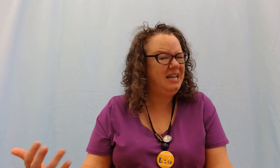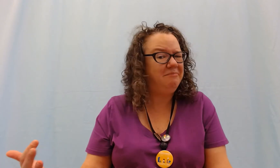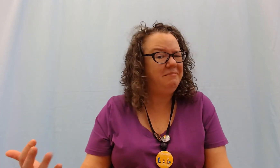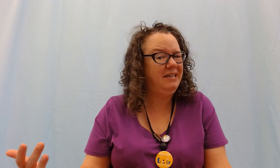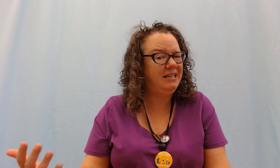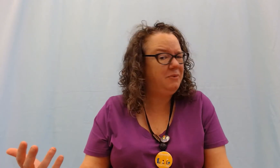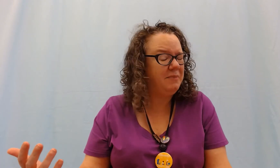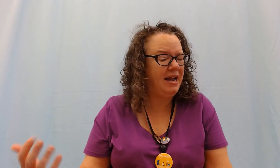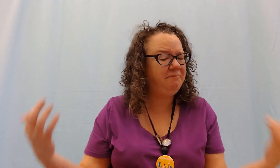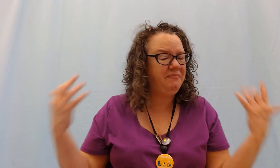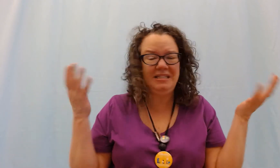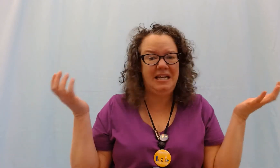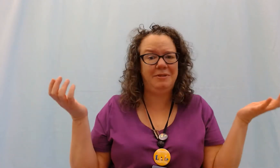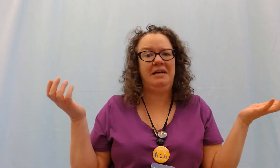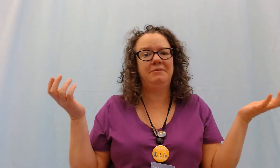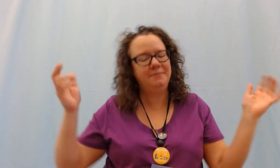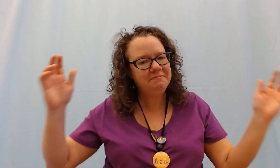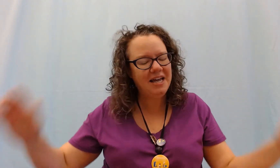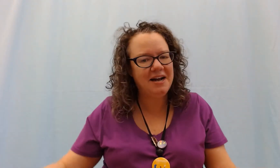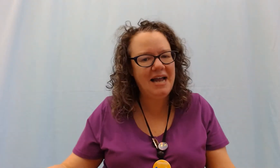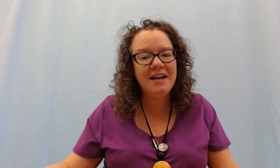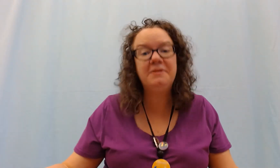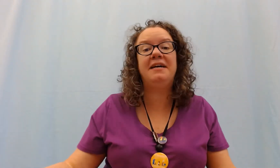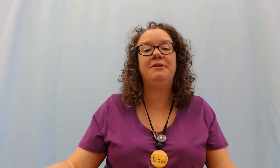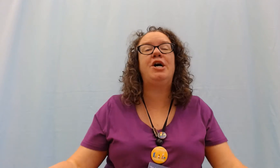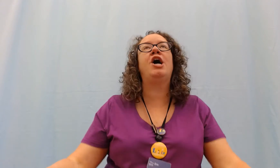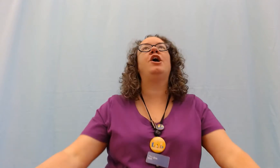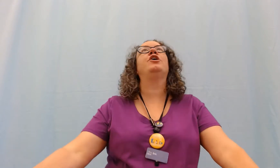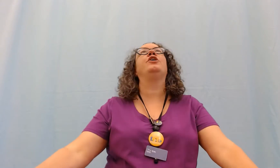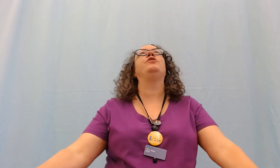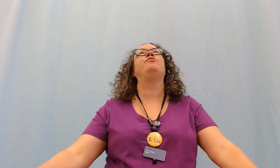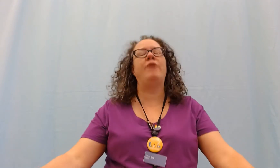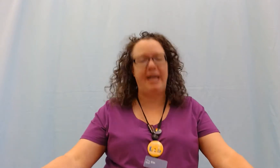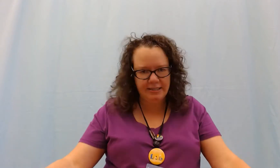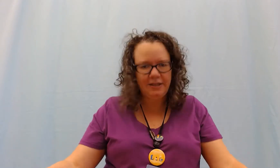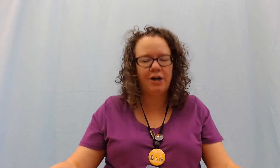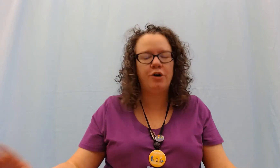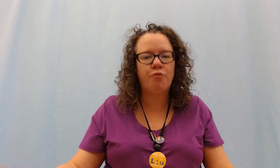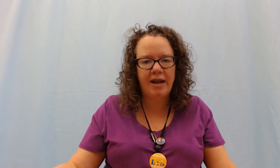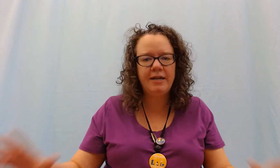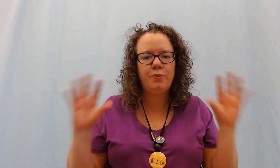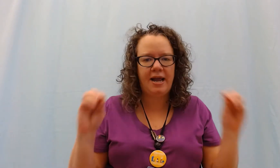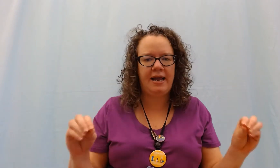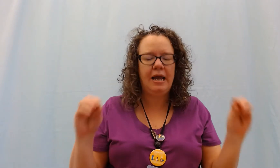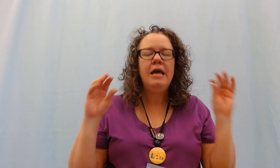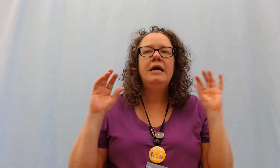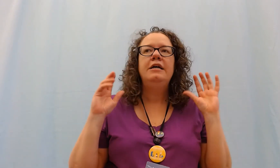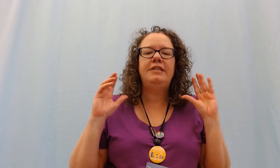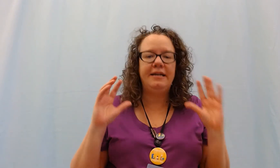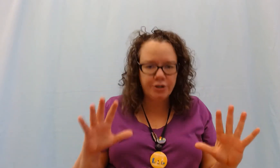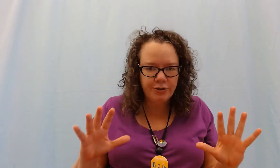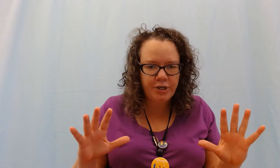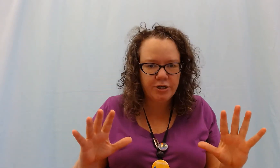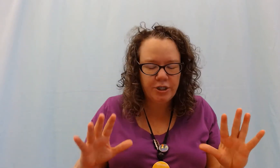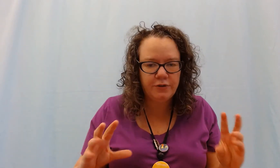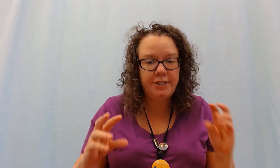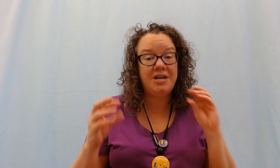theme in a weird way. It's animal sounds. Animal sounds are great. They're a great way to introduce young children to the idea